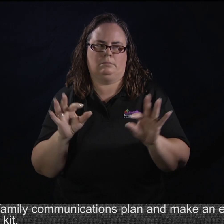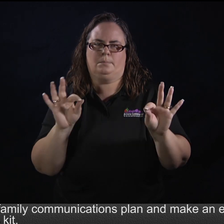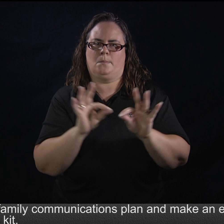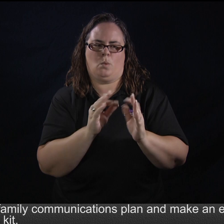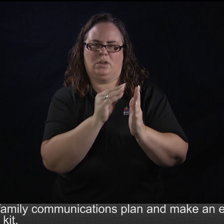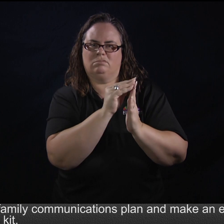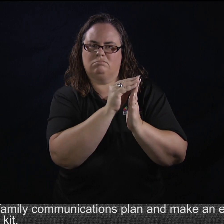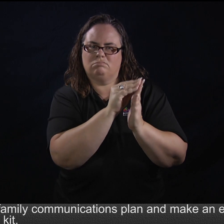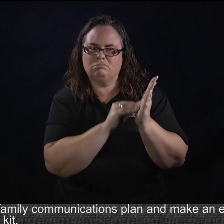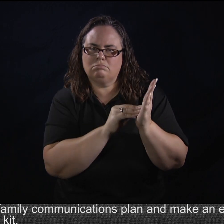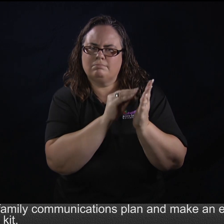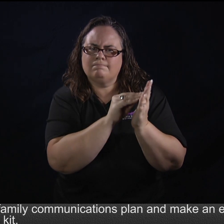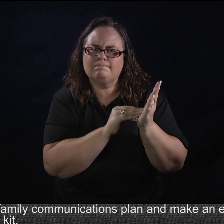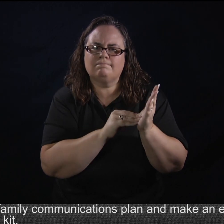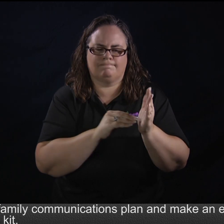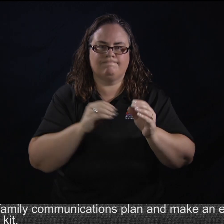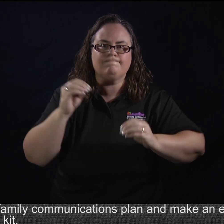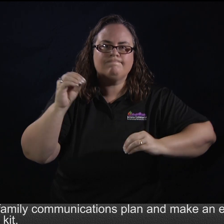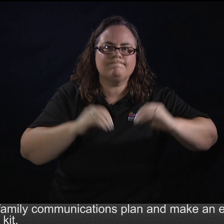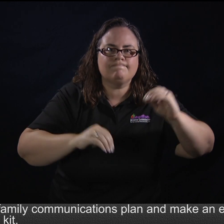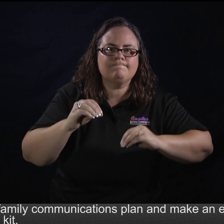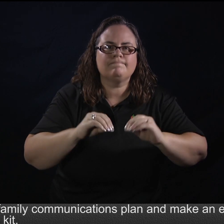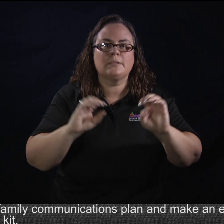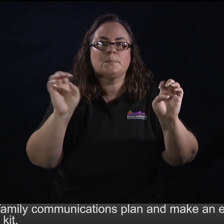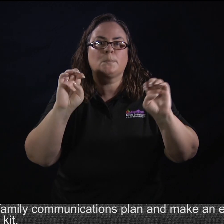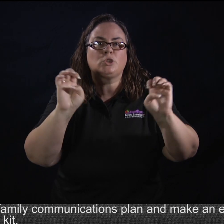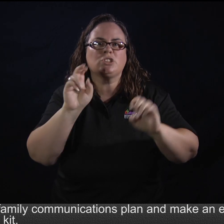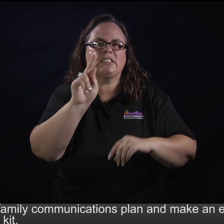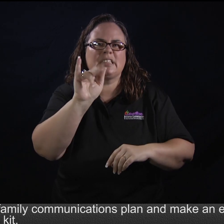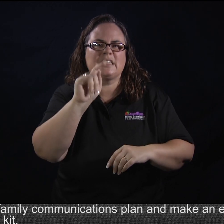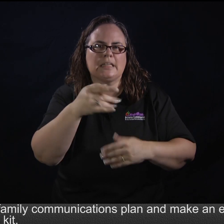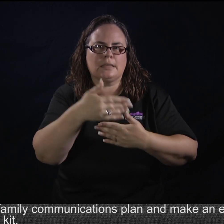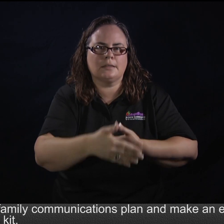Write a family communications plan and make an emergency supplies kit.